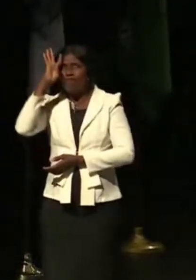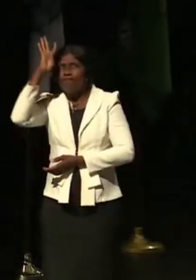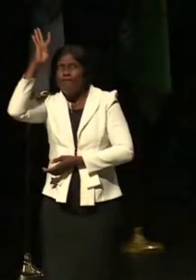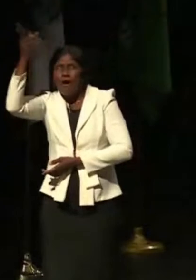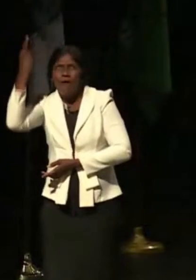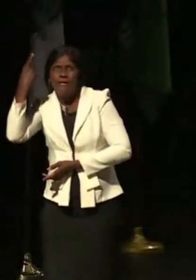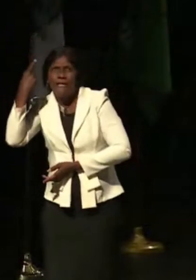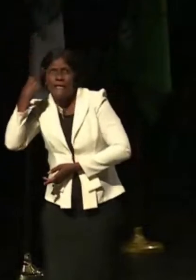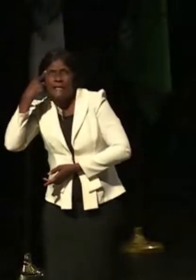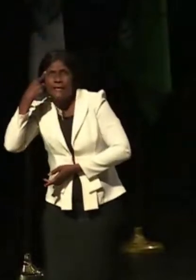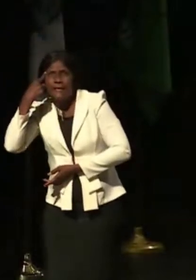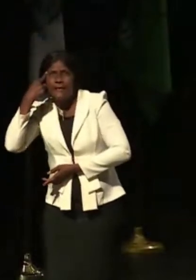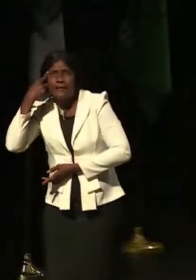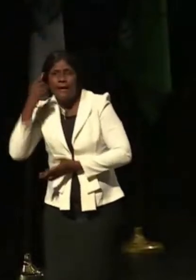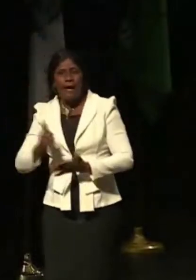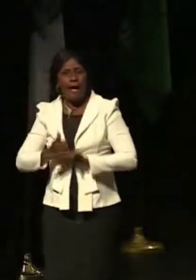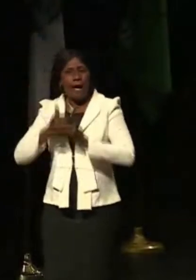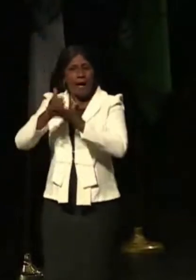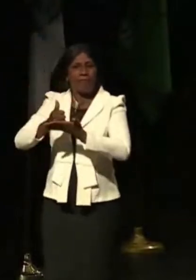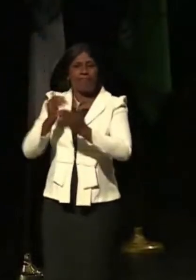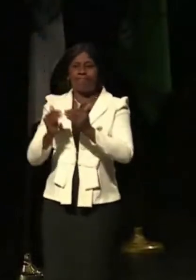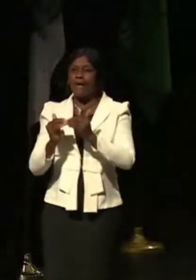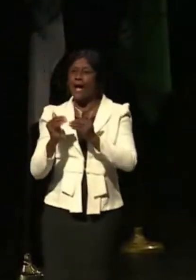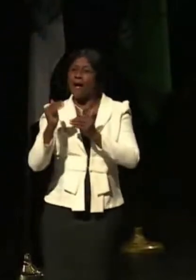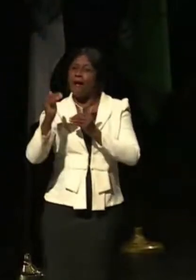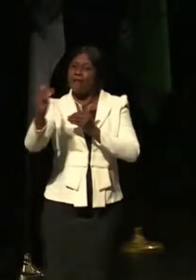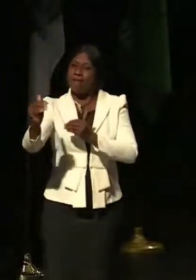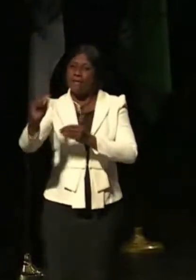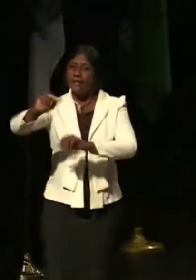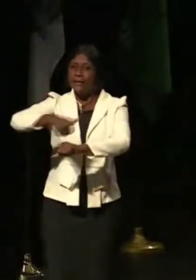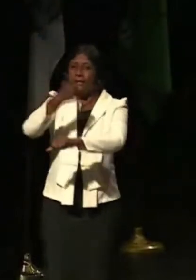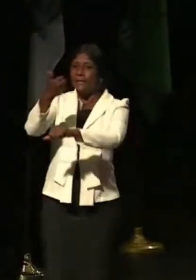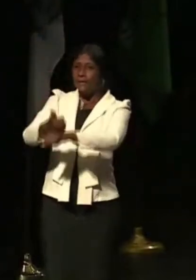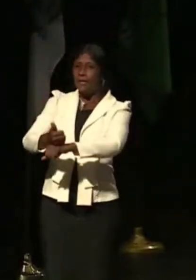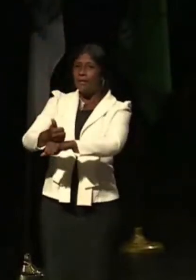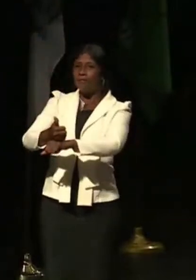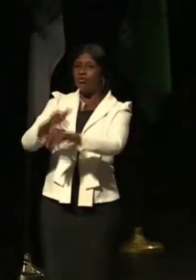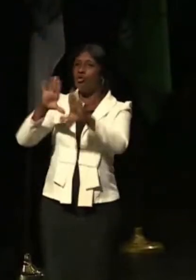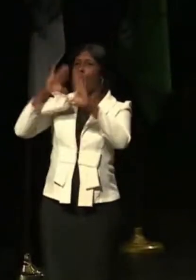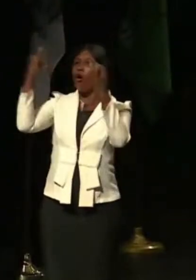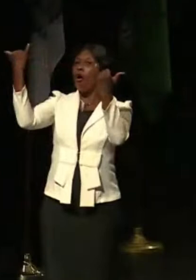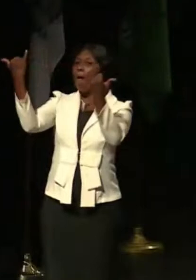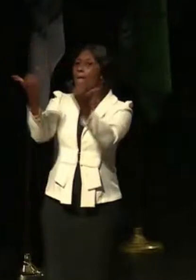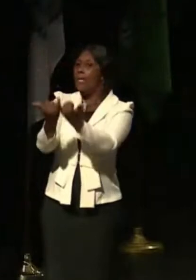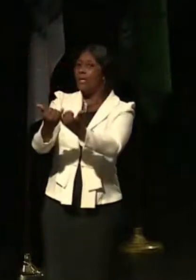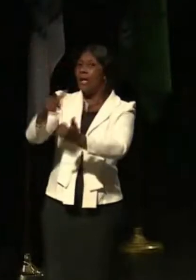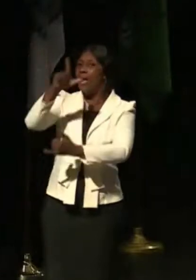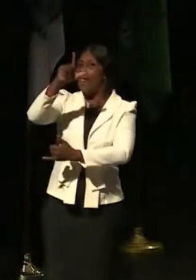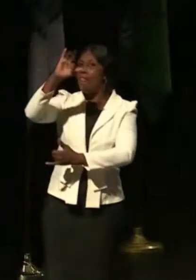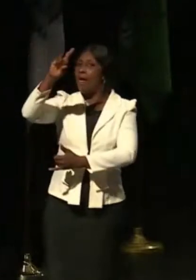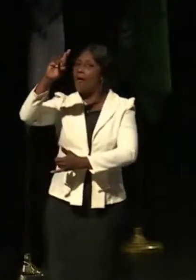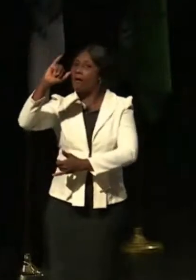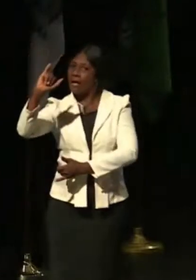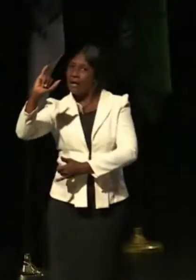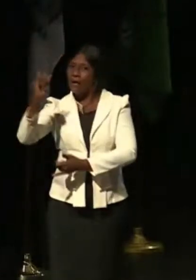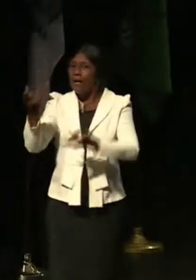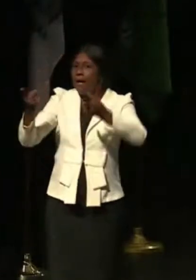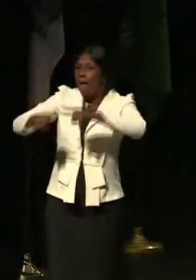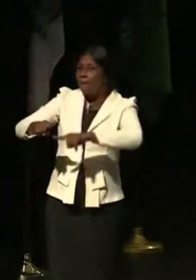led him to found Langston Roach Industries Limited, LRI, in